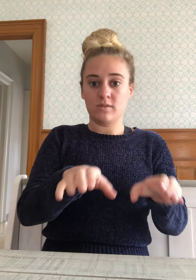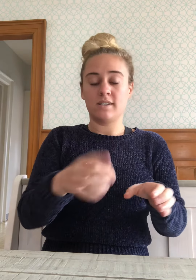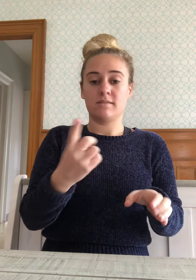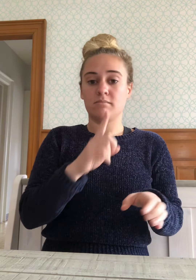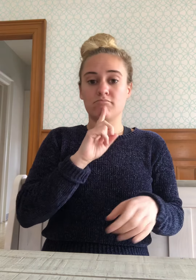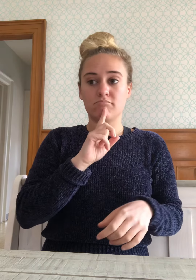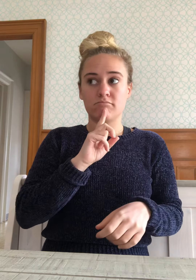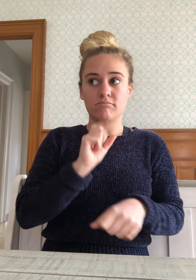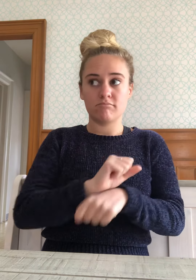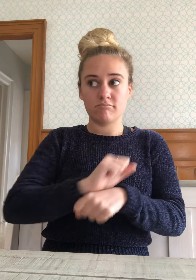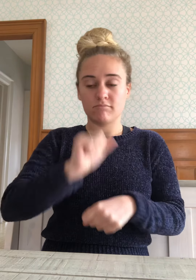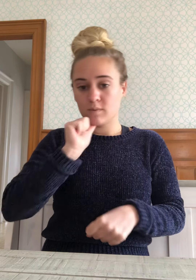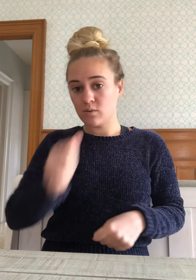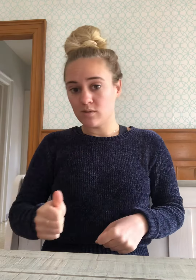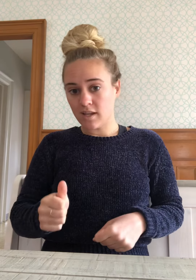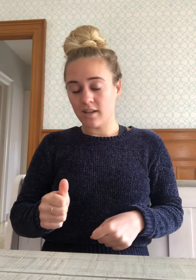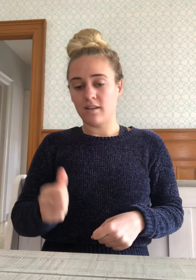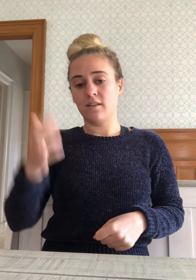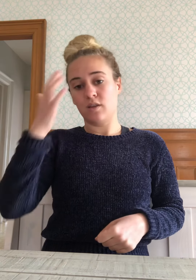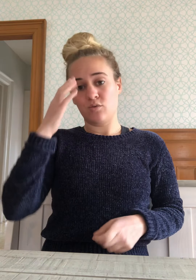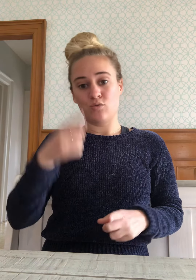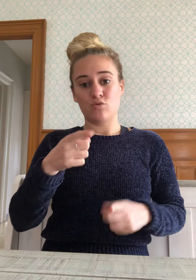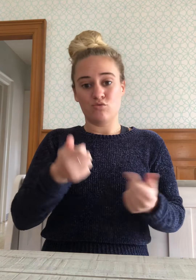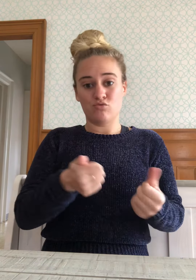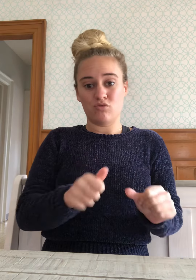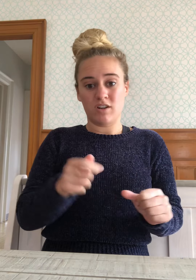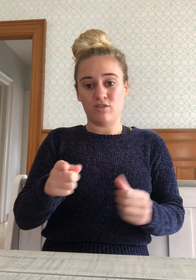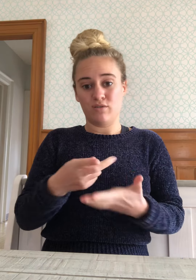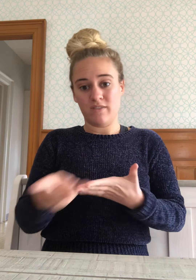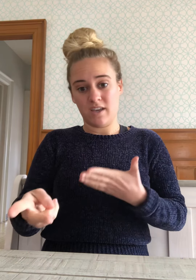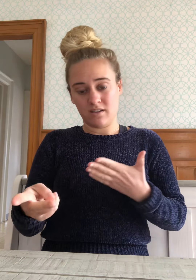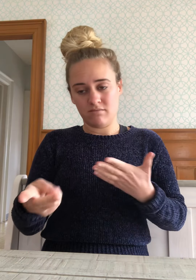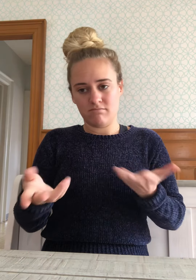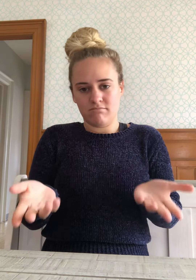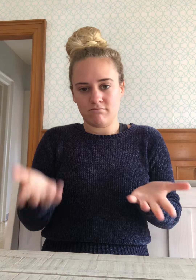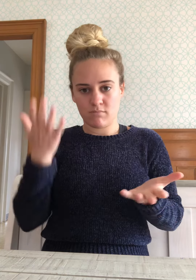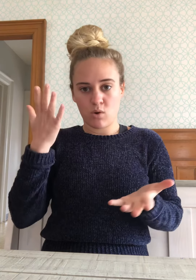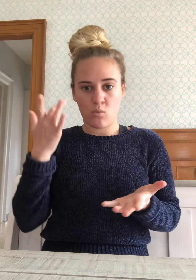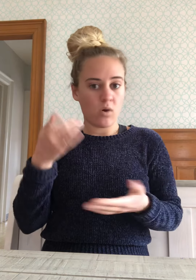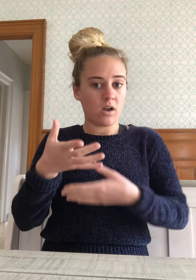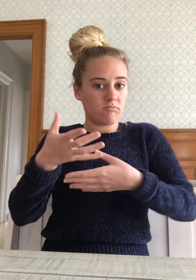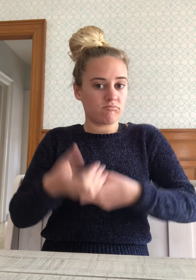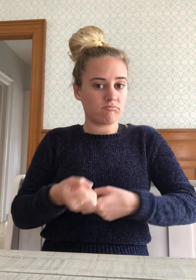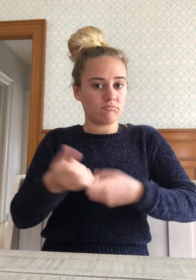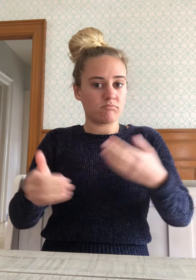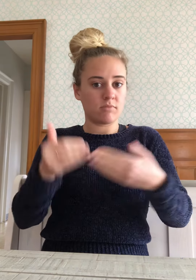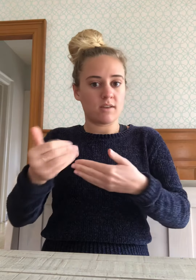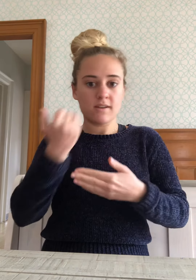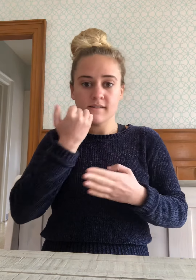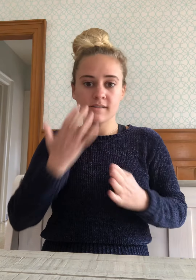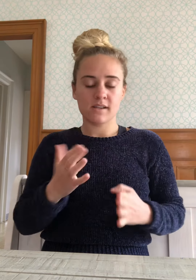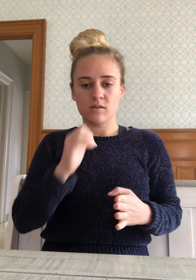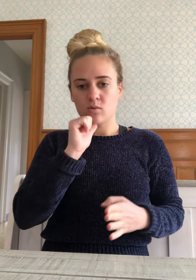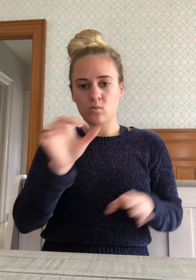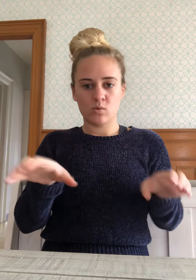you tried and failed. And so why are they confident the next dentist won't try and fail?